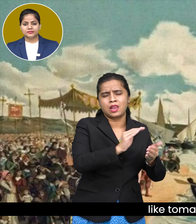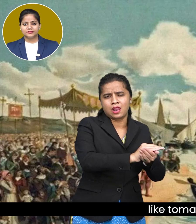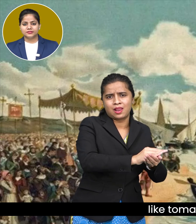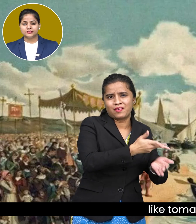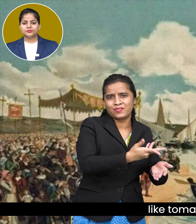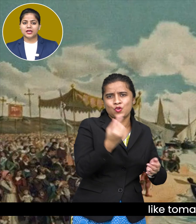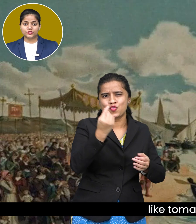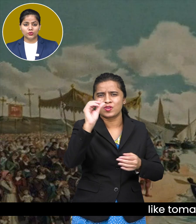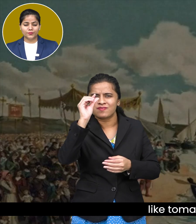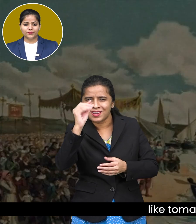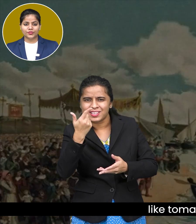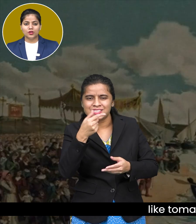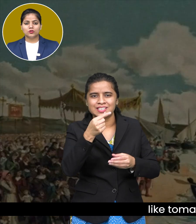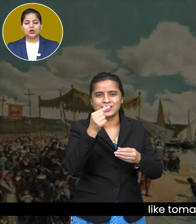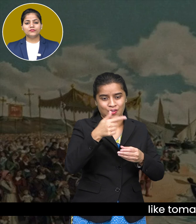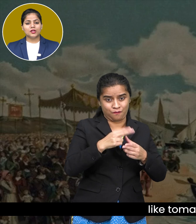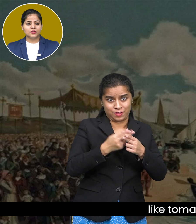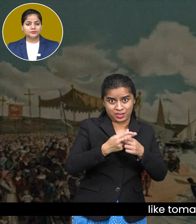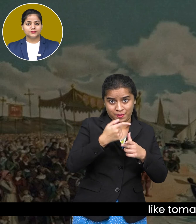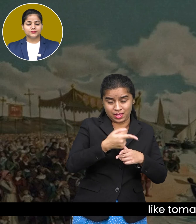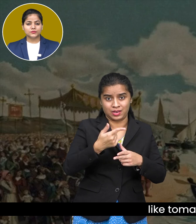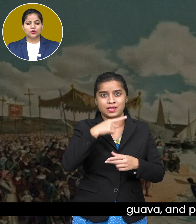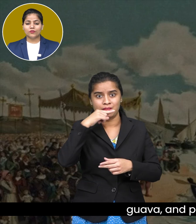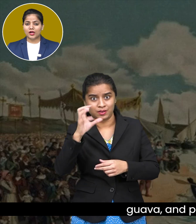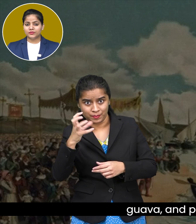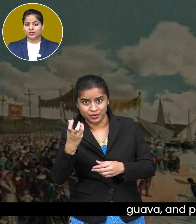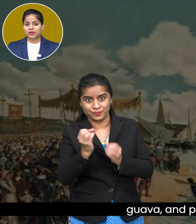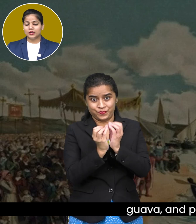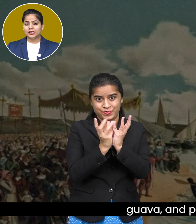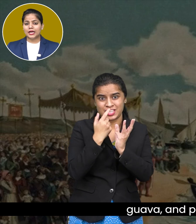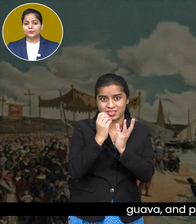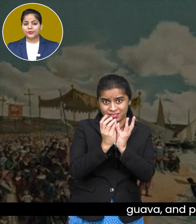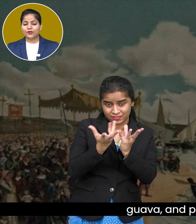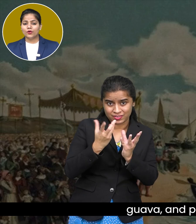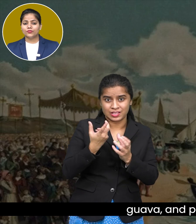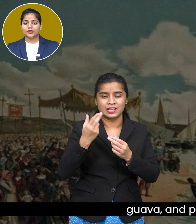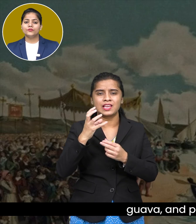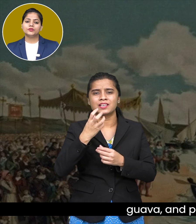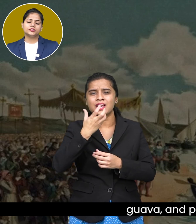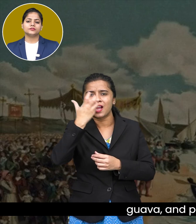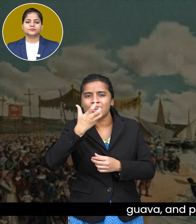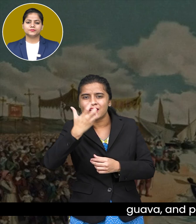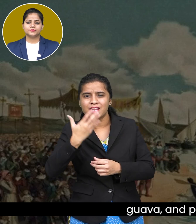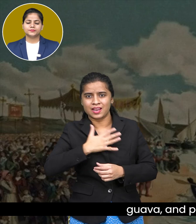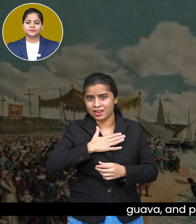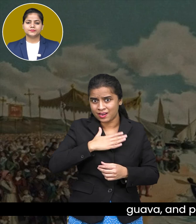like tomato, cauliflower, guava, and pear on their